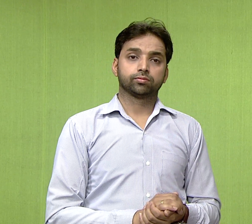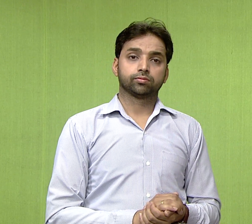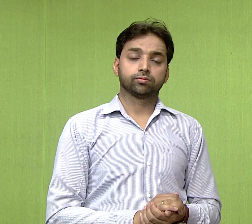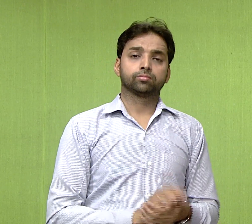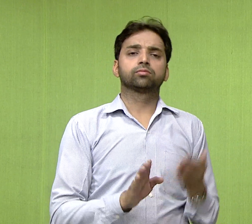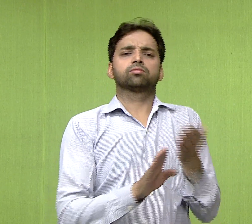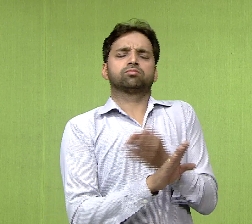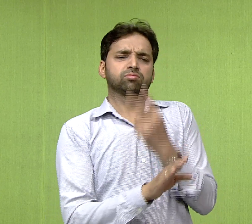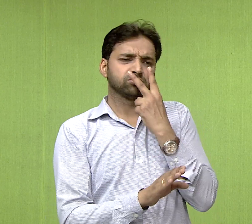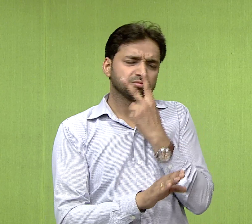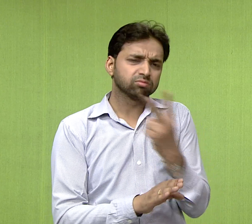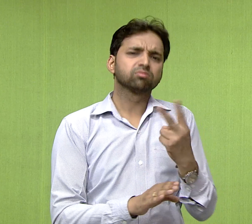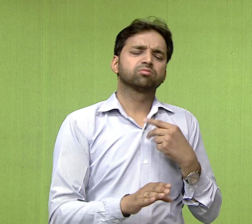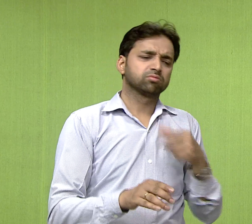It is also always changing.